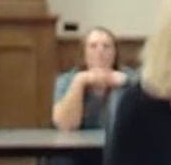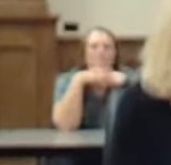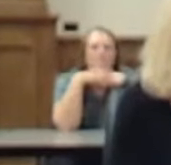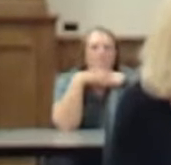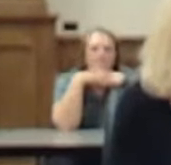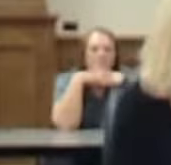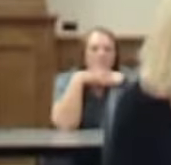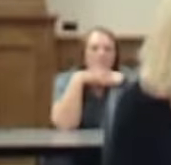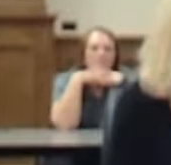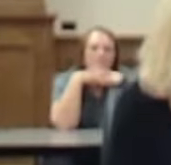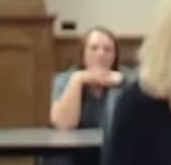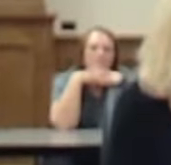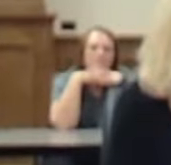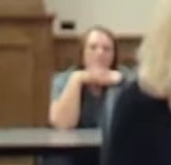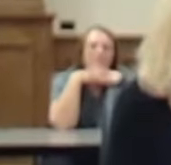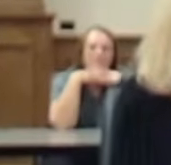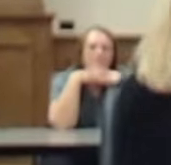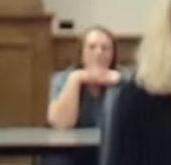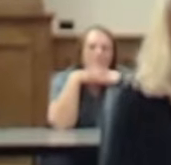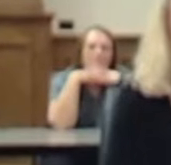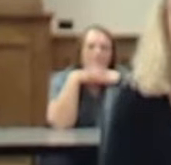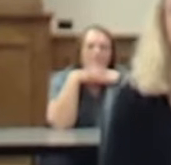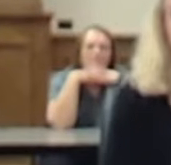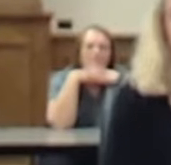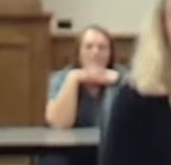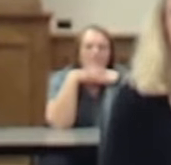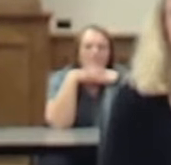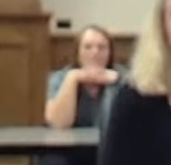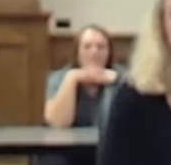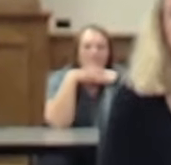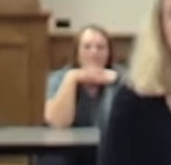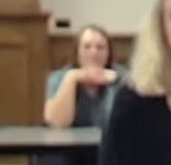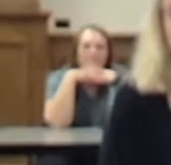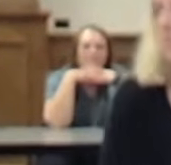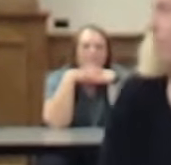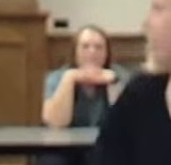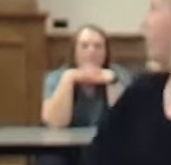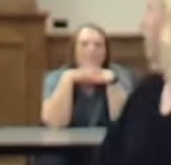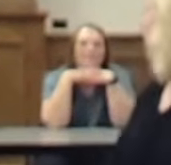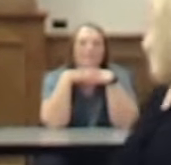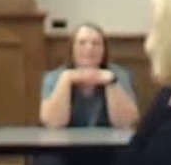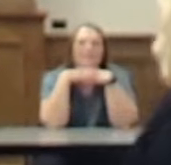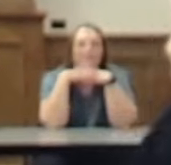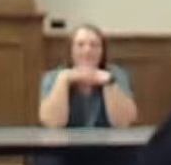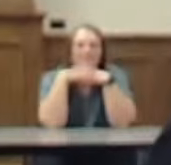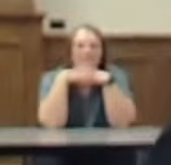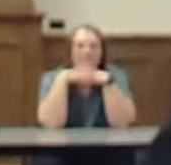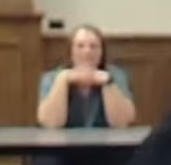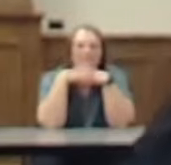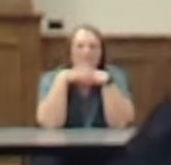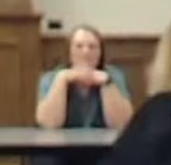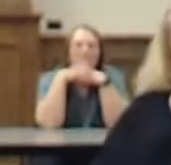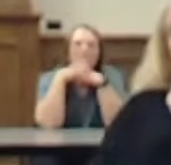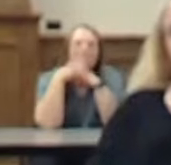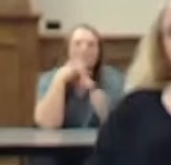So that was the contribution that agreement. The district's contribution. Okay. Yeah.